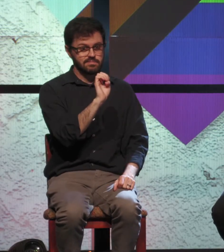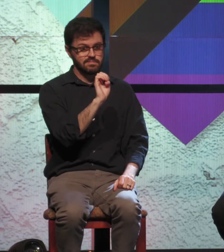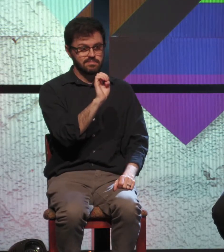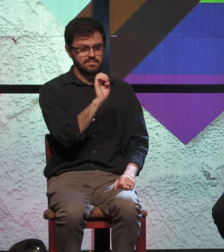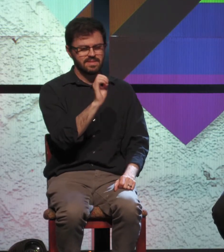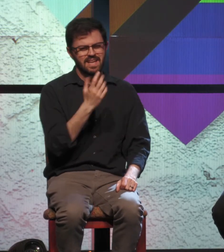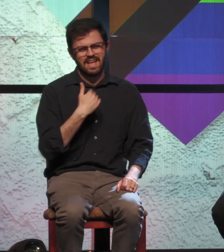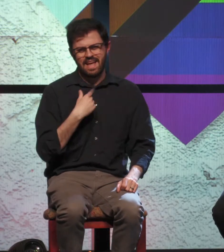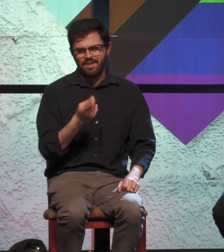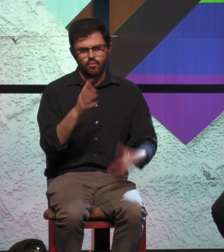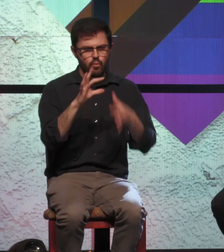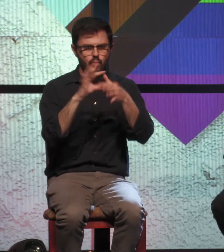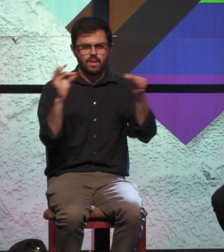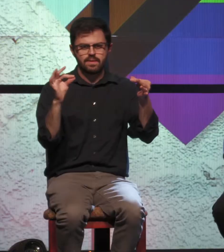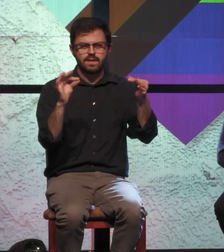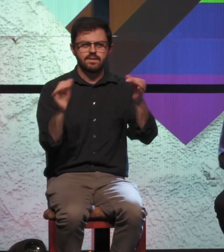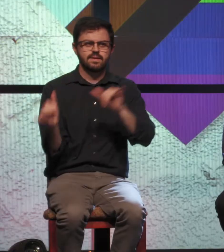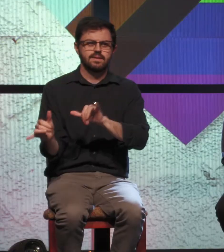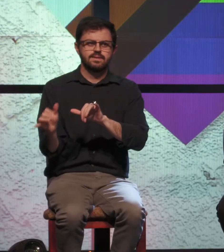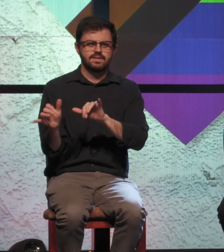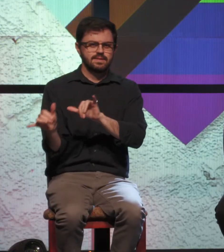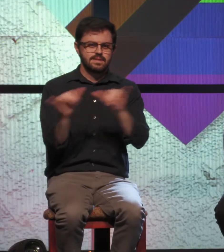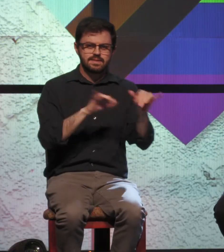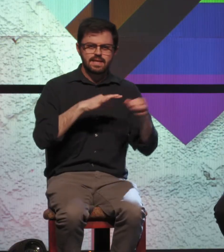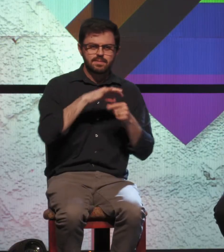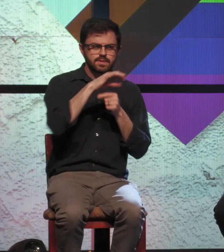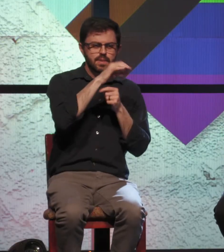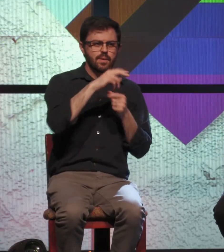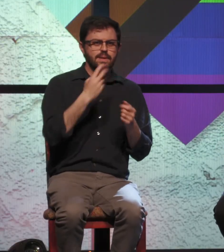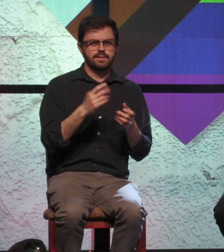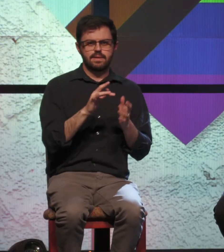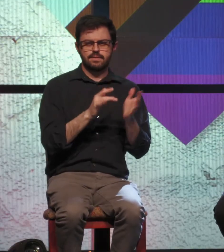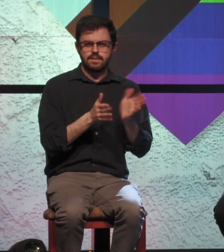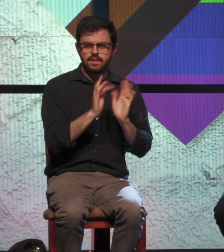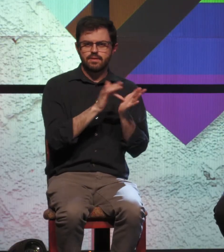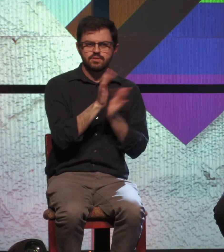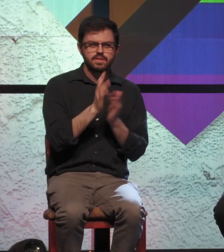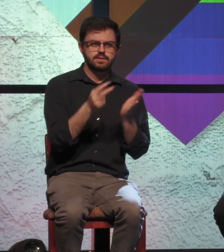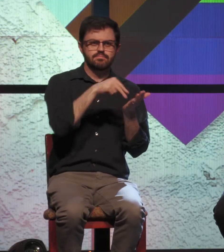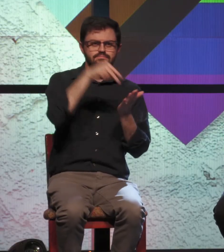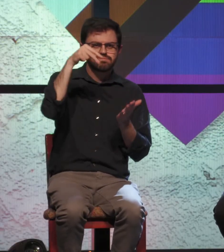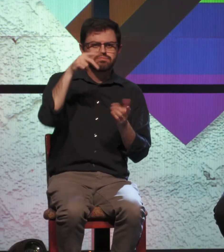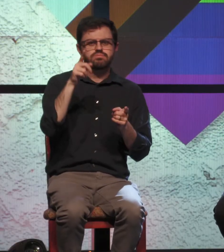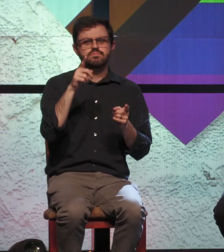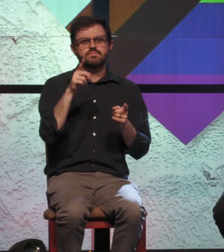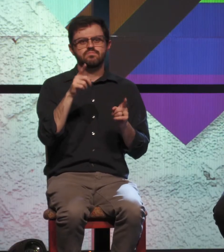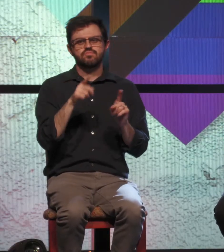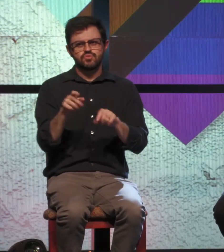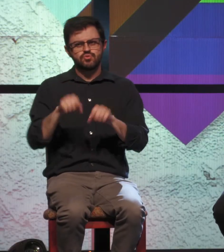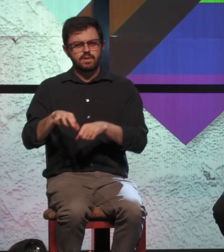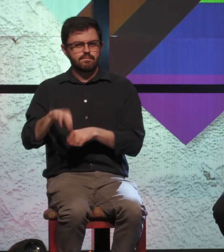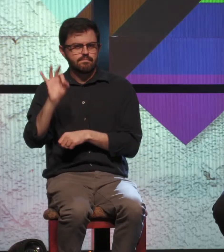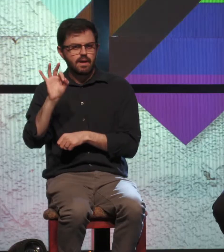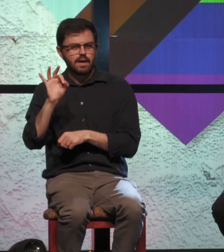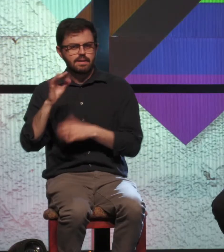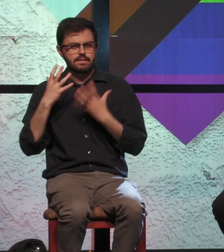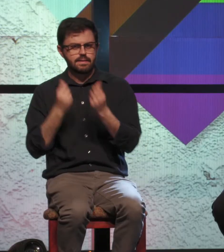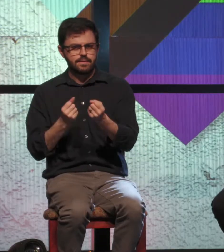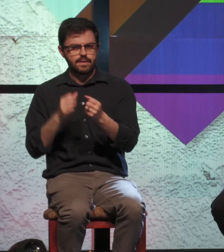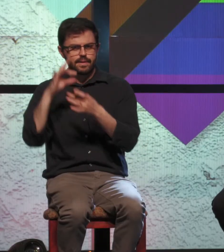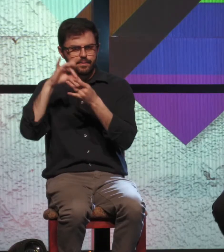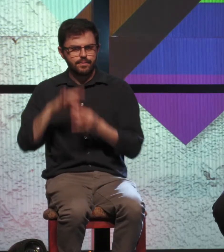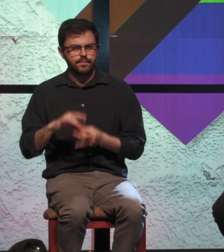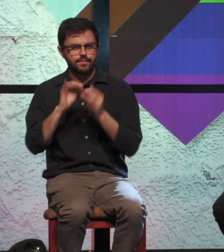simple line. If the same Spirit that raised Christ from the dead lives in you, you can find healing and wholeness too, just like Jesus in the